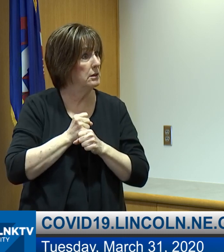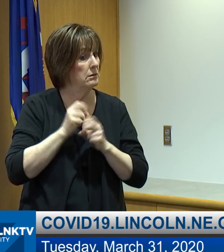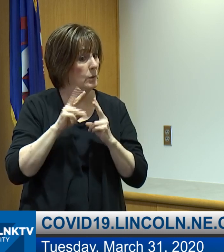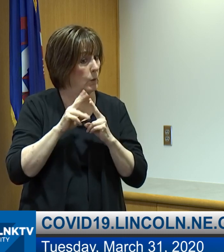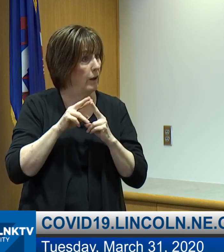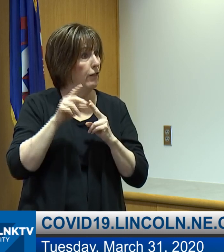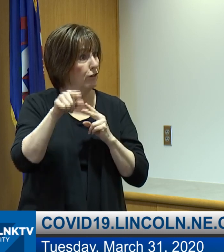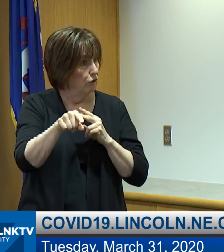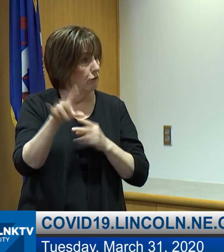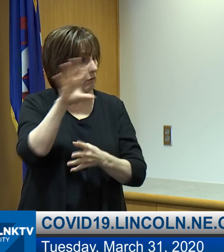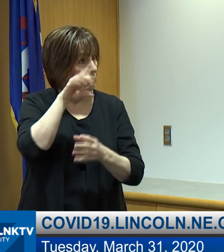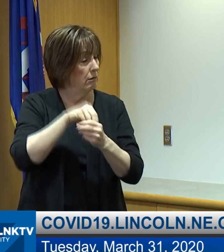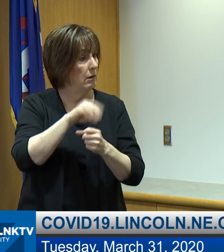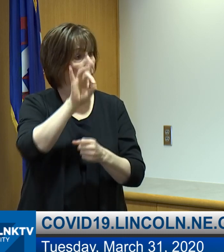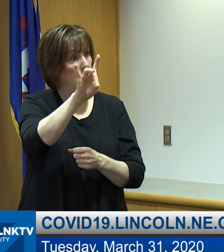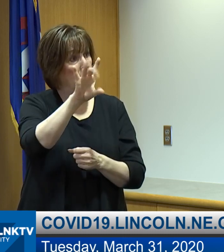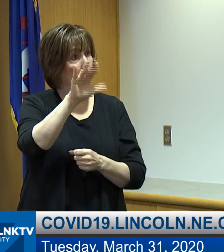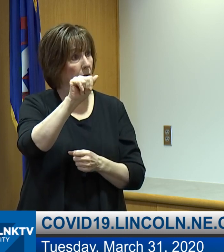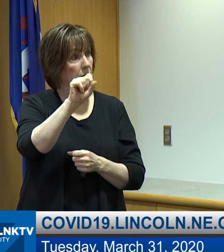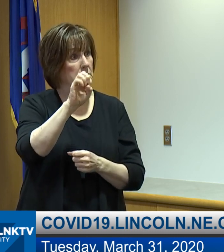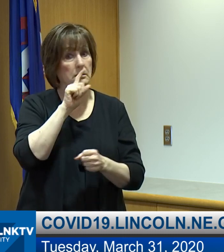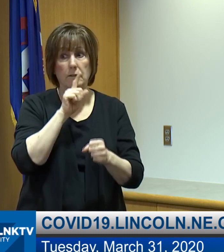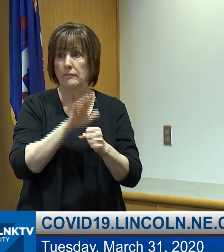it's among the 8 cases confirmed?